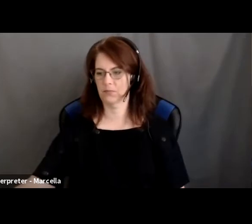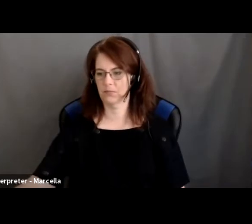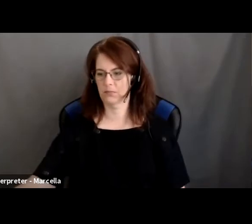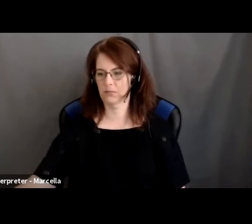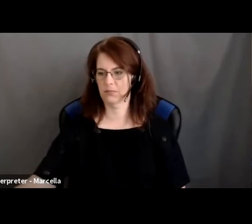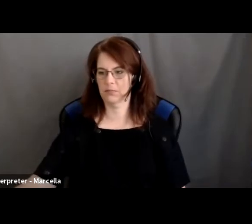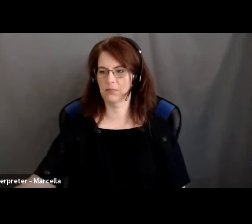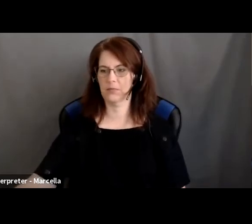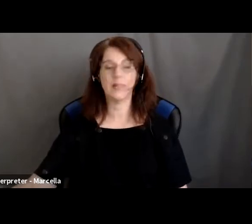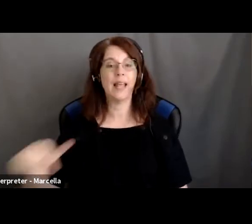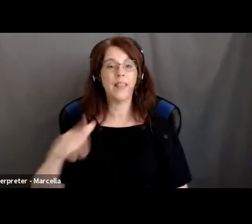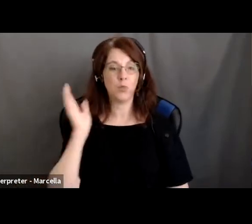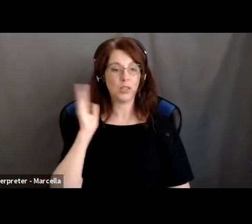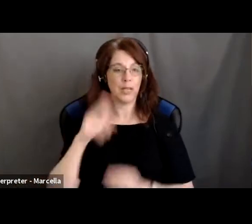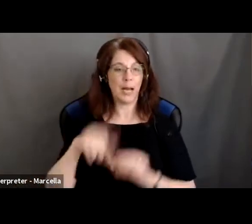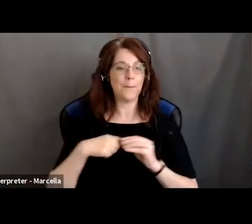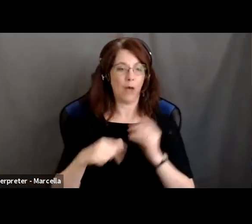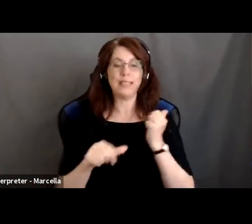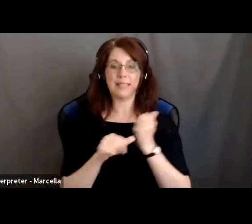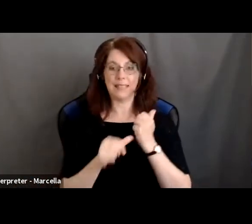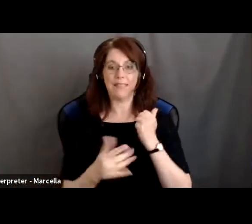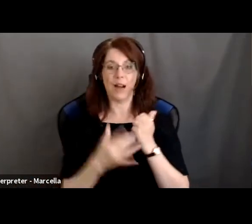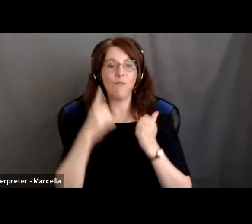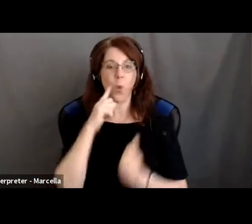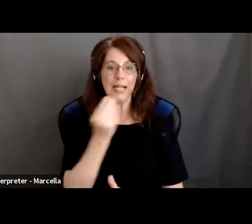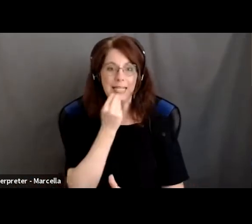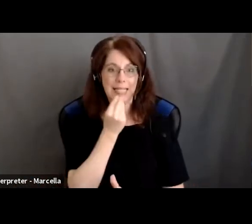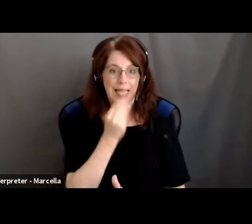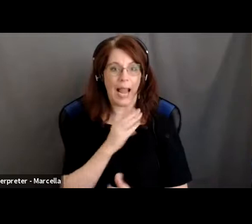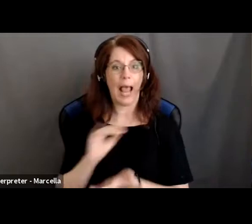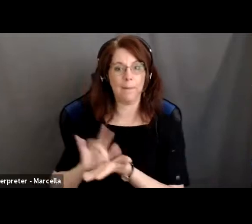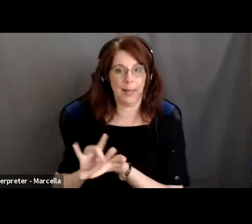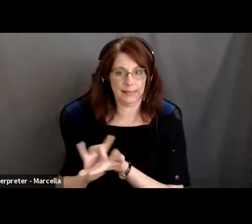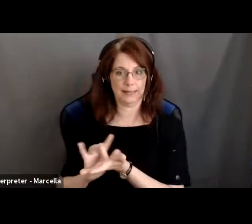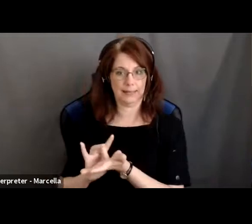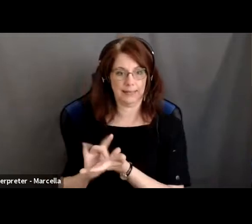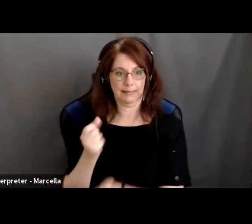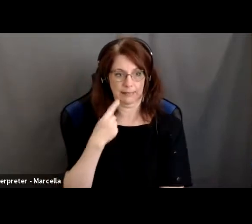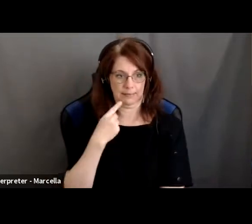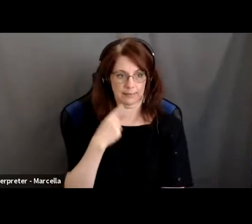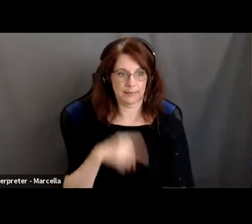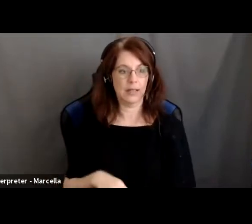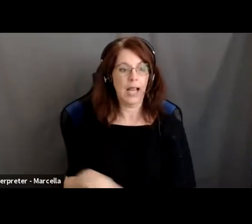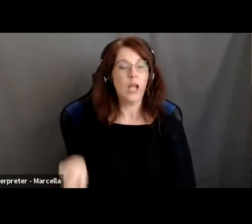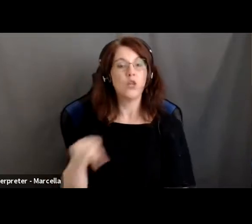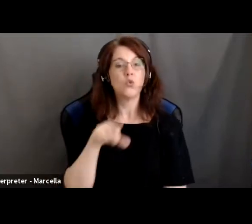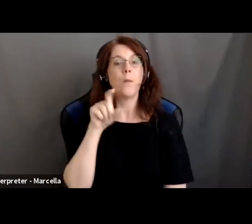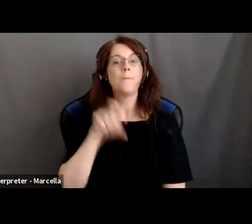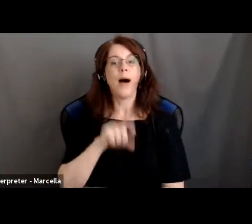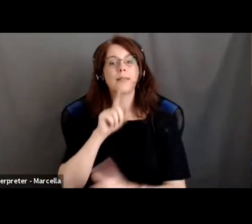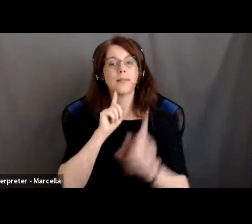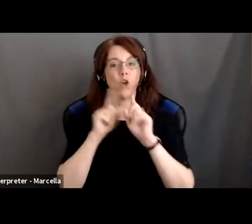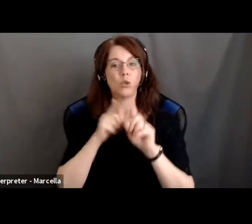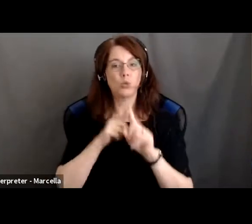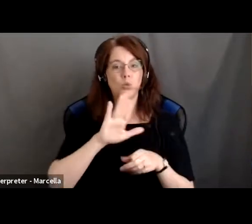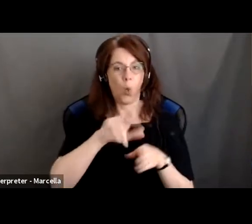is that this presentation is about assistive technology for eating and medication management. And you should consult a professional